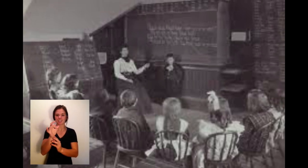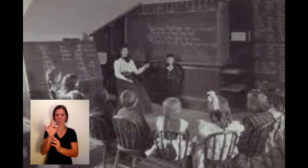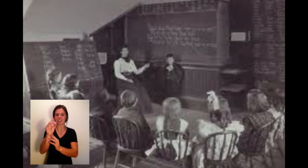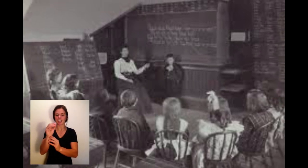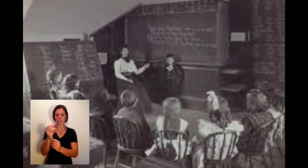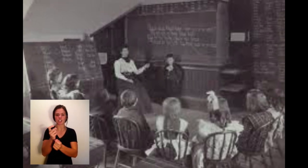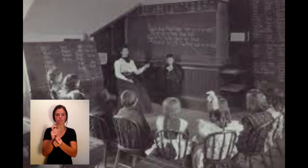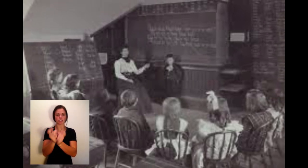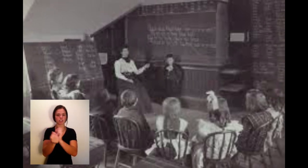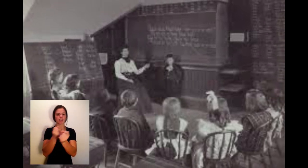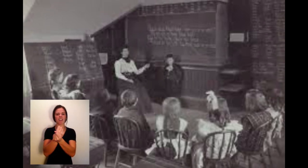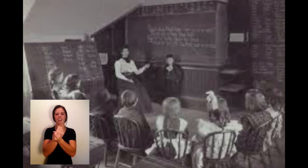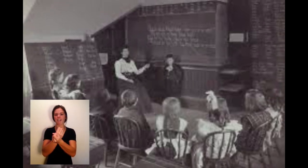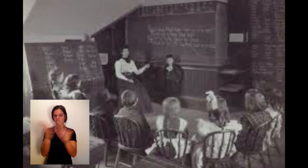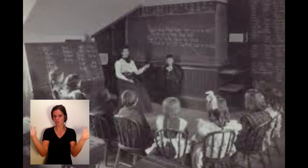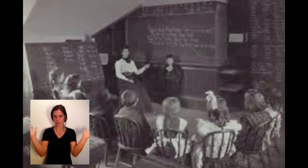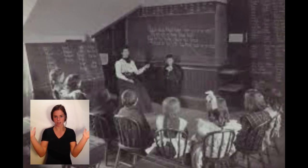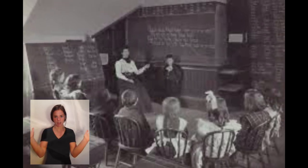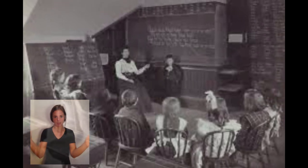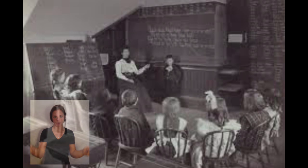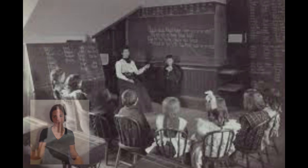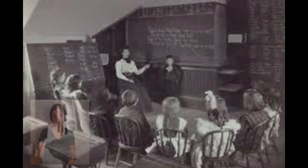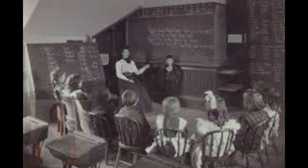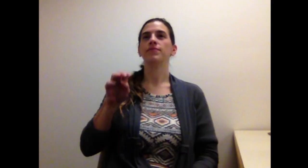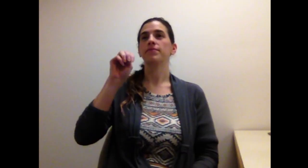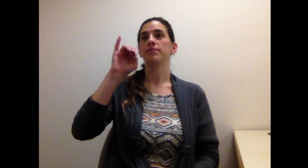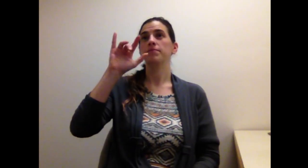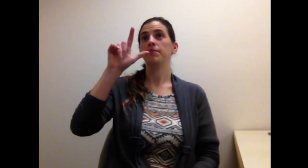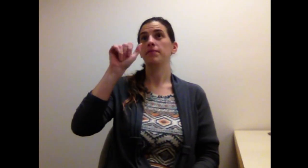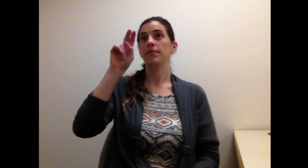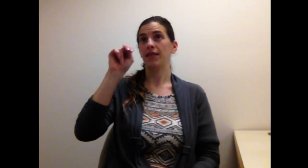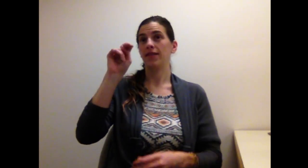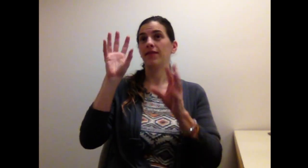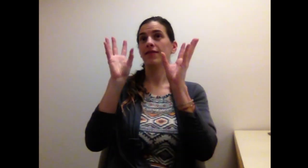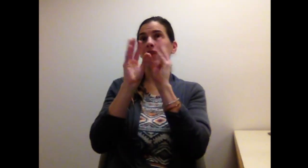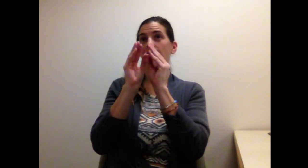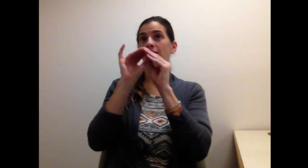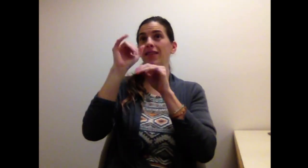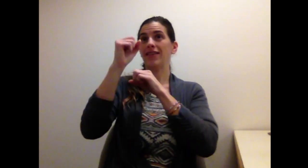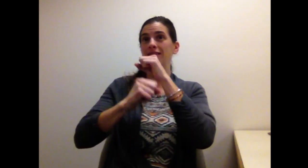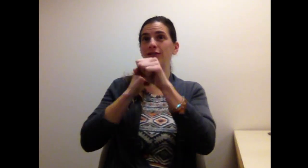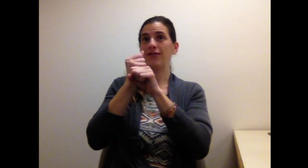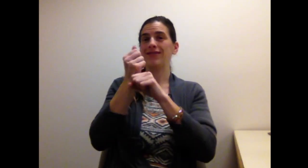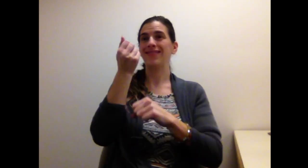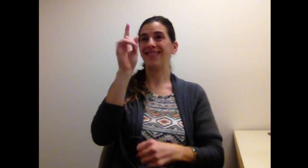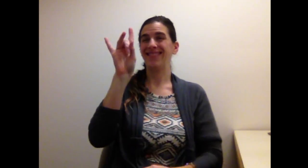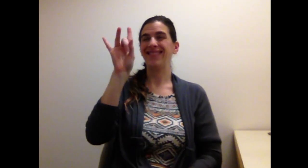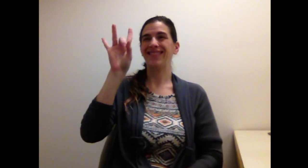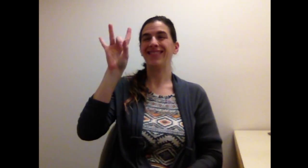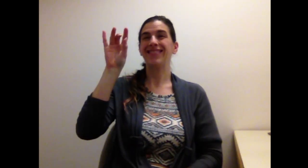1880 changed everything. The Milan Conference in 1880